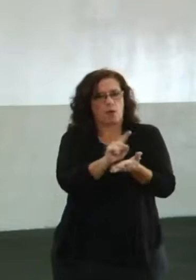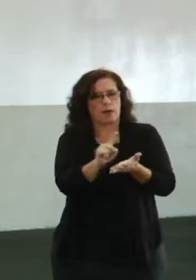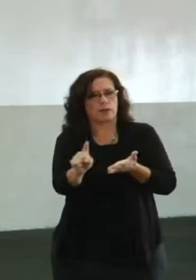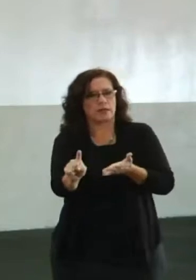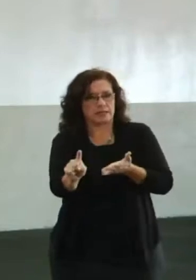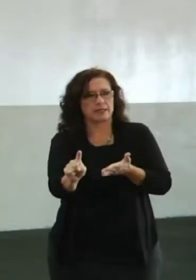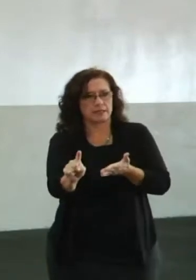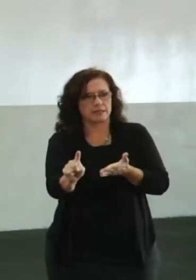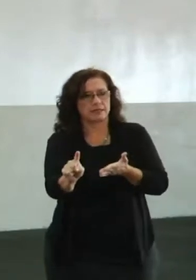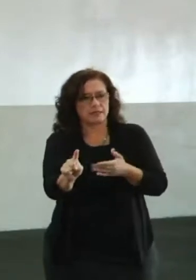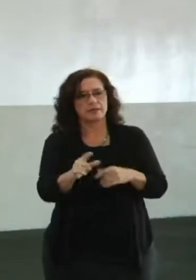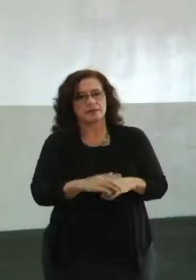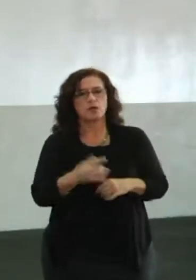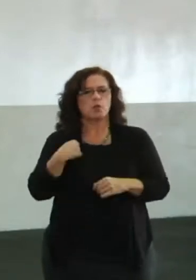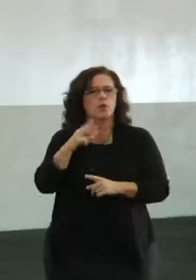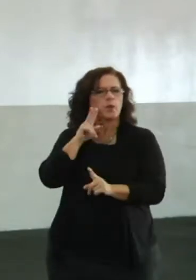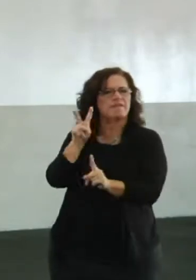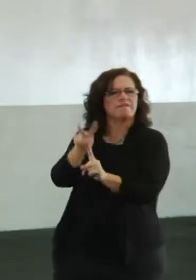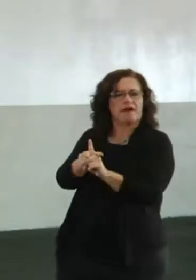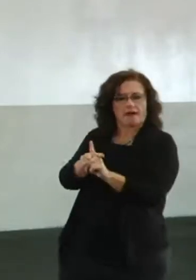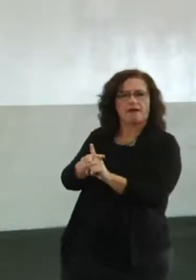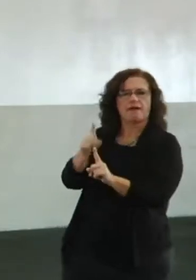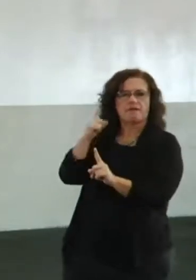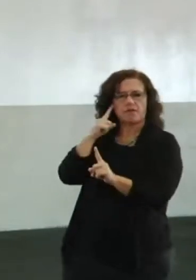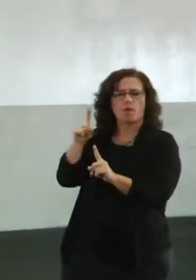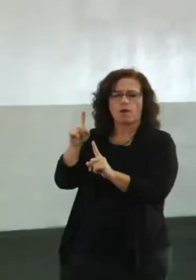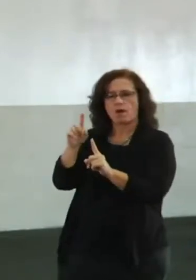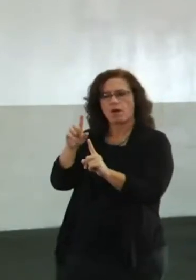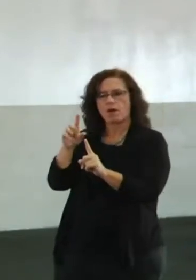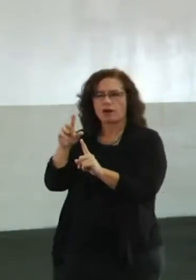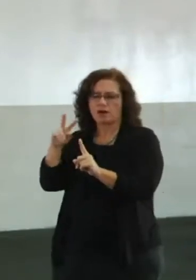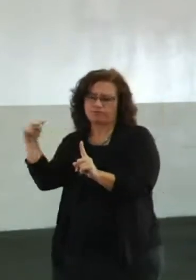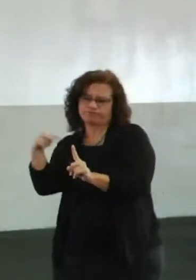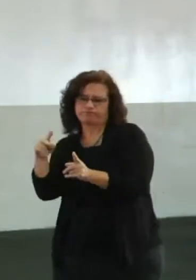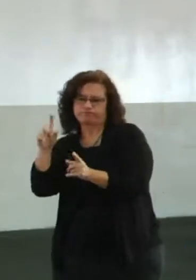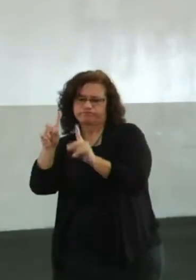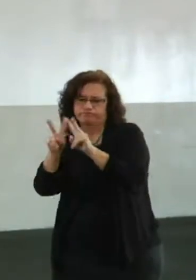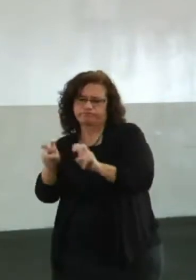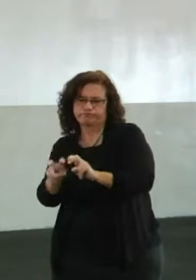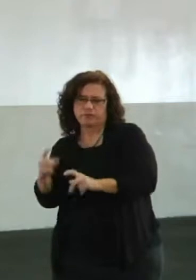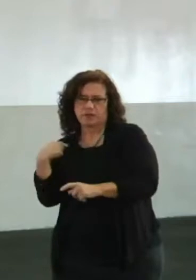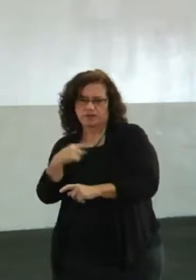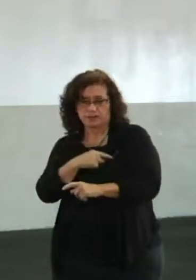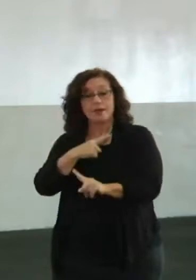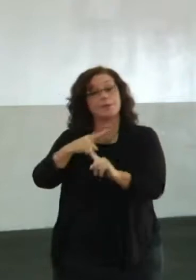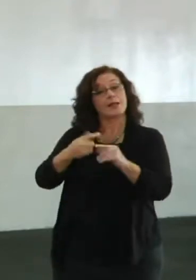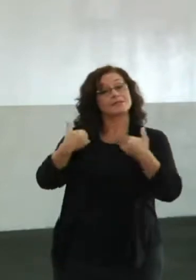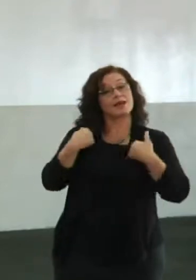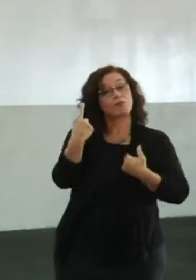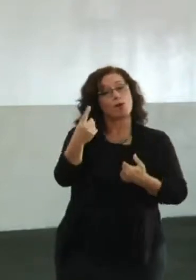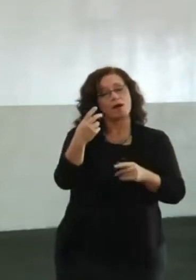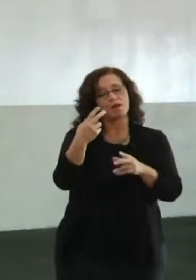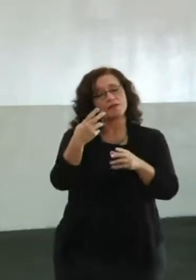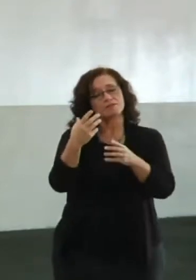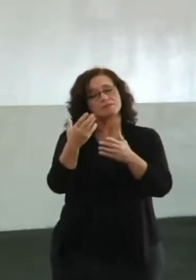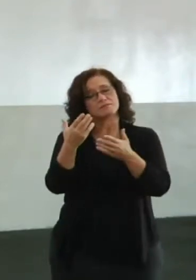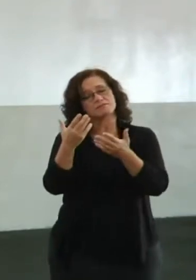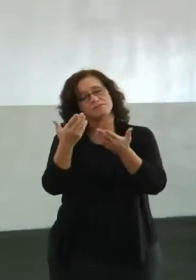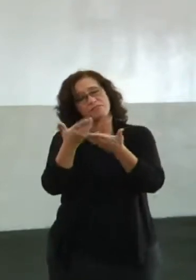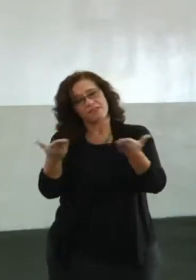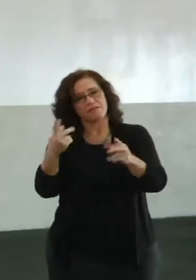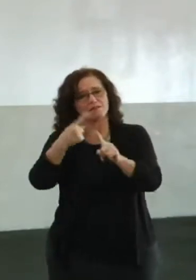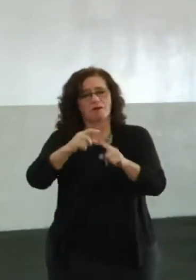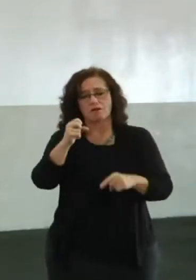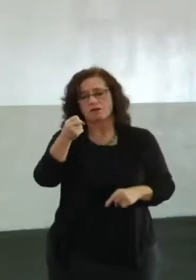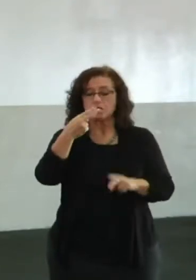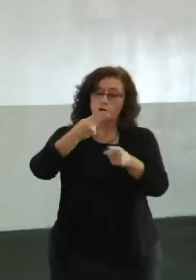going to file for adjudication. We're basically going to contest it. And there's also a thing called the Shasta rule. What does that mean? Right now, our tier placement is based on